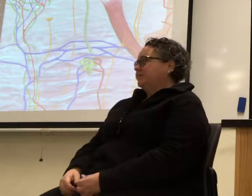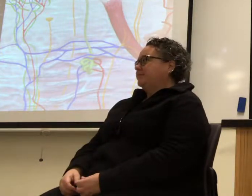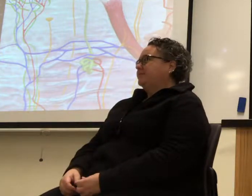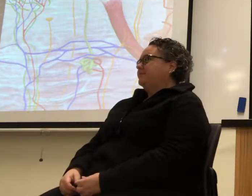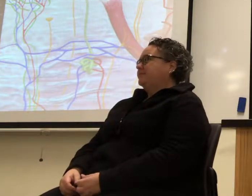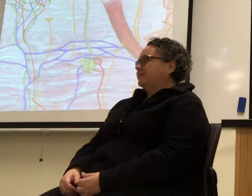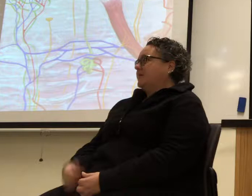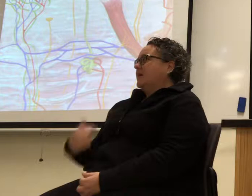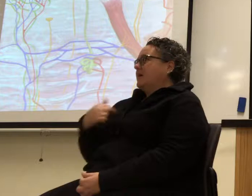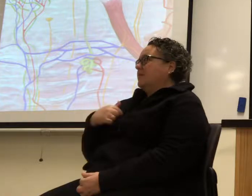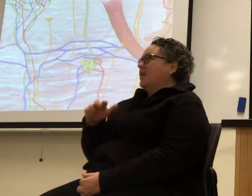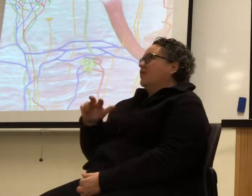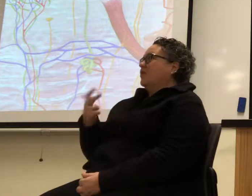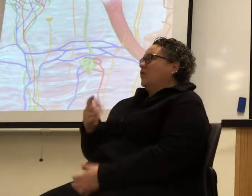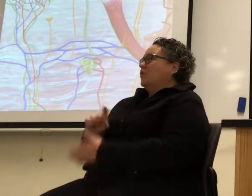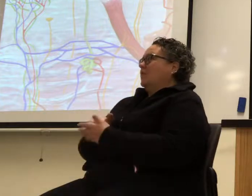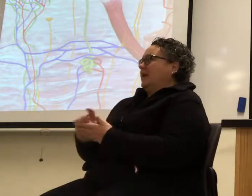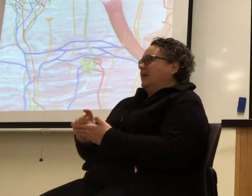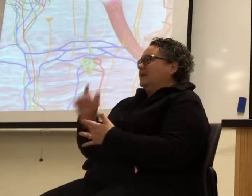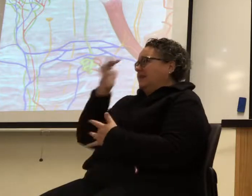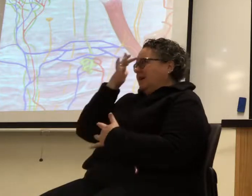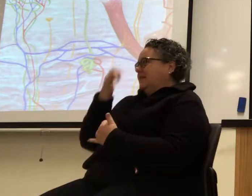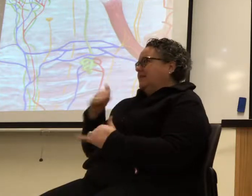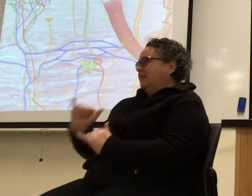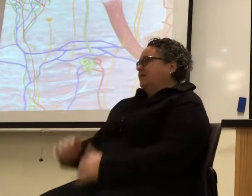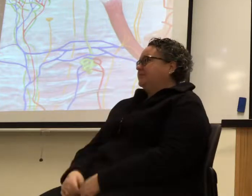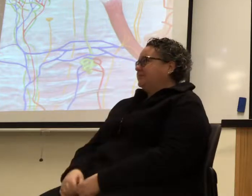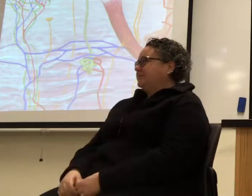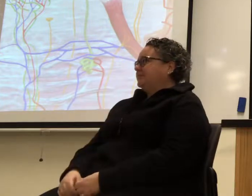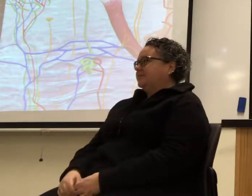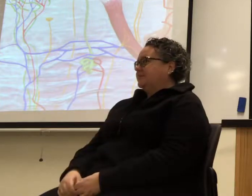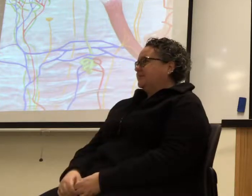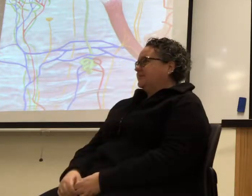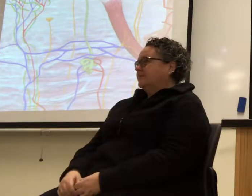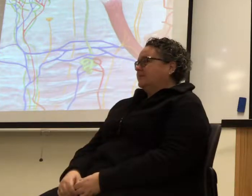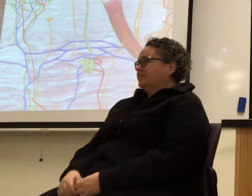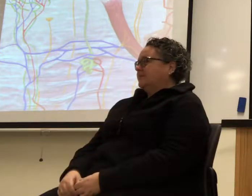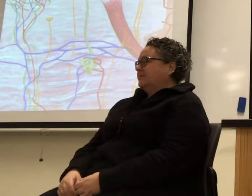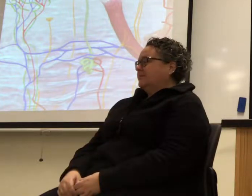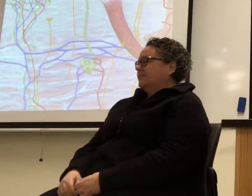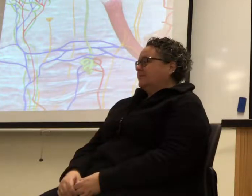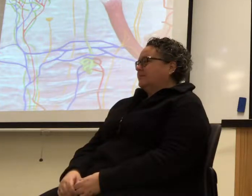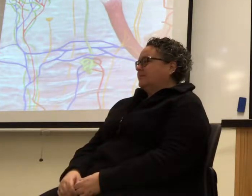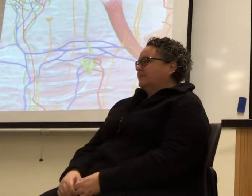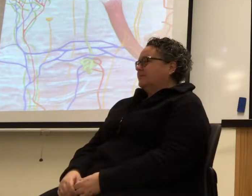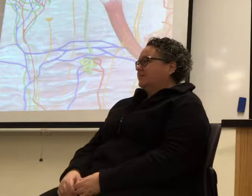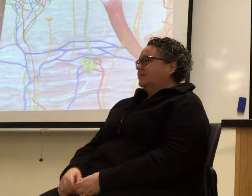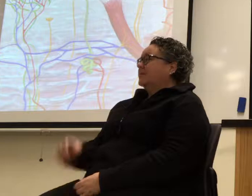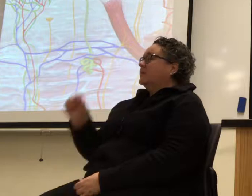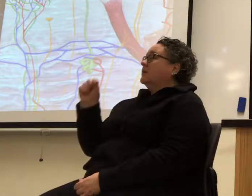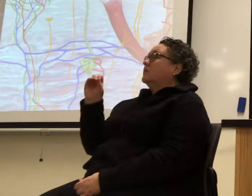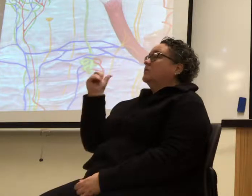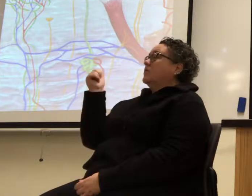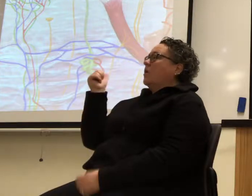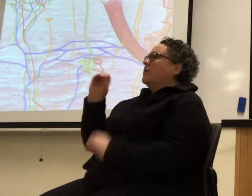So the sweat is basically a hypotonic fluid. Basically, it's saline. There's no fat or protein in it, so it shouldn't generate that